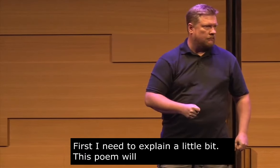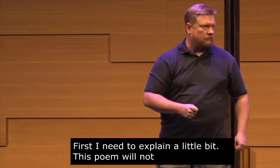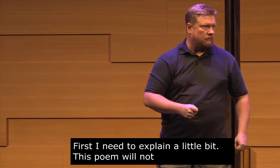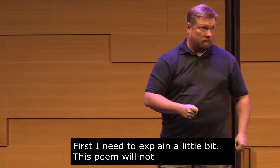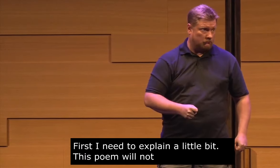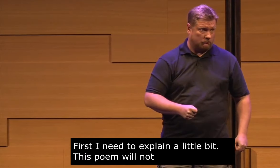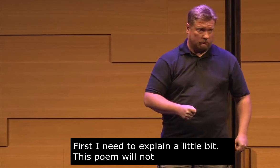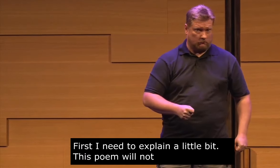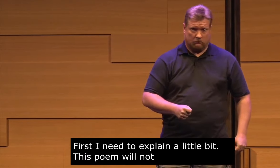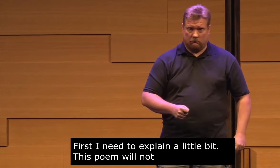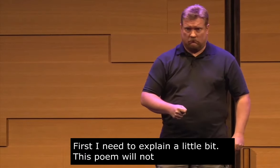sense.